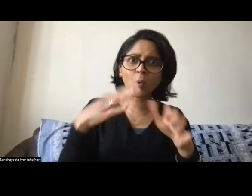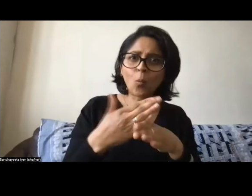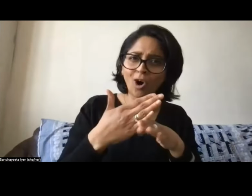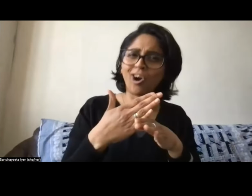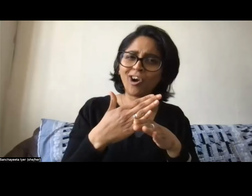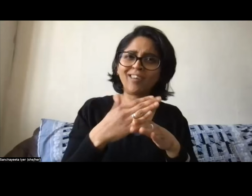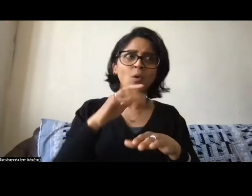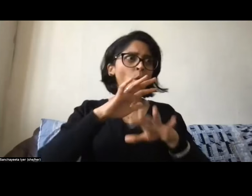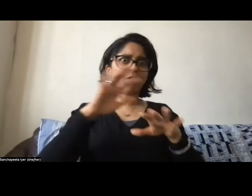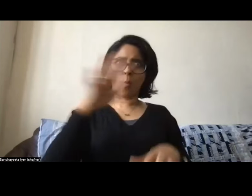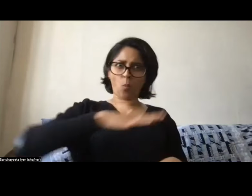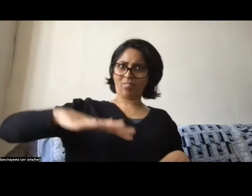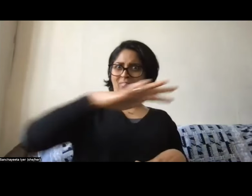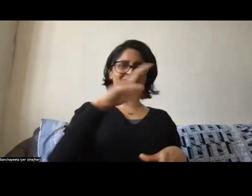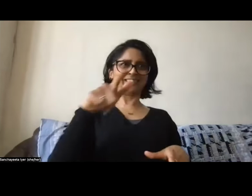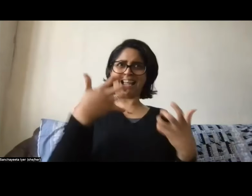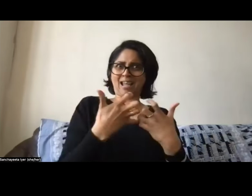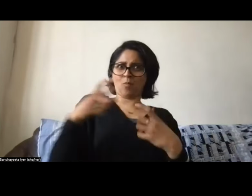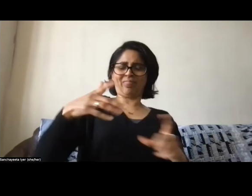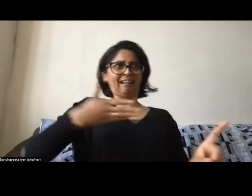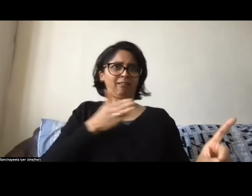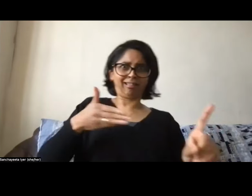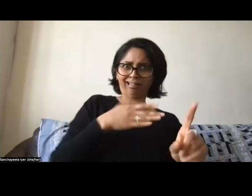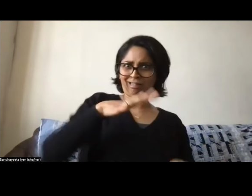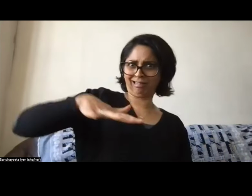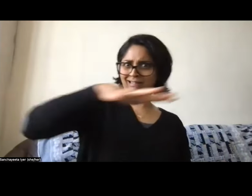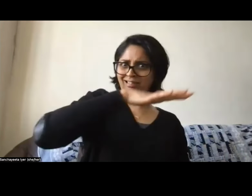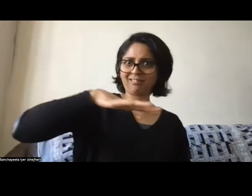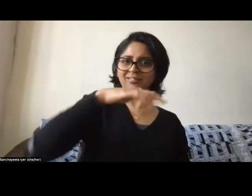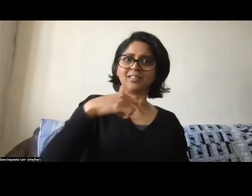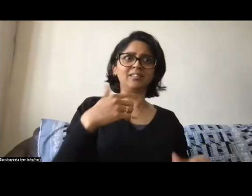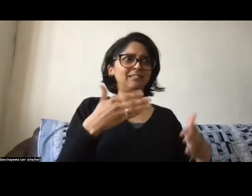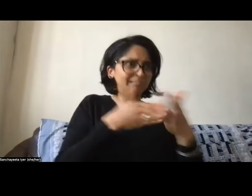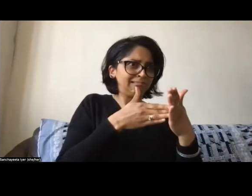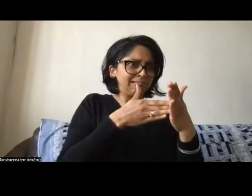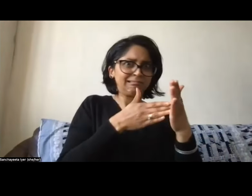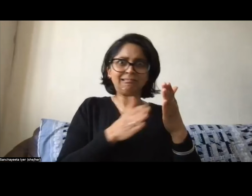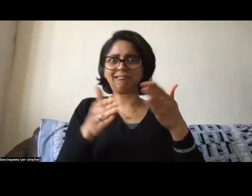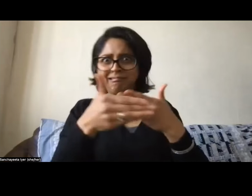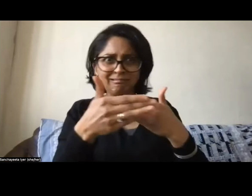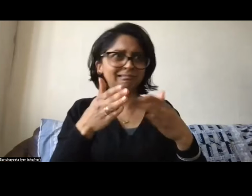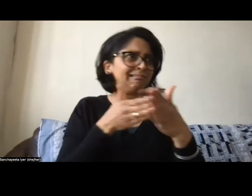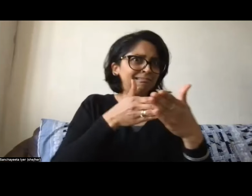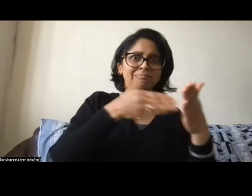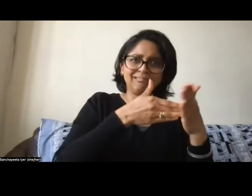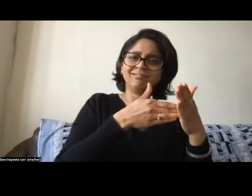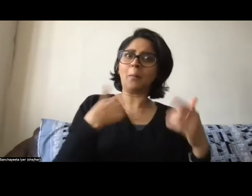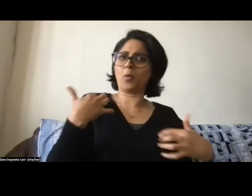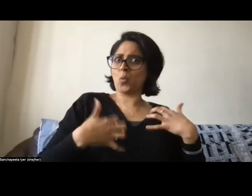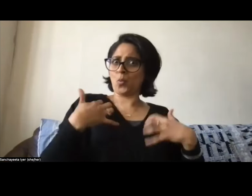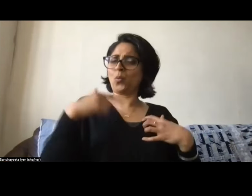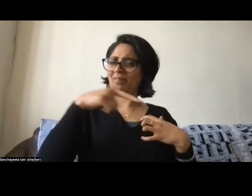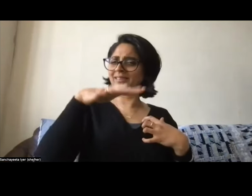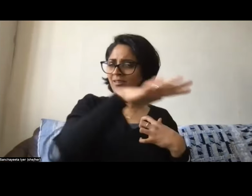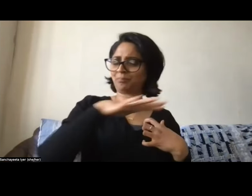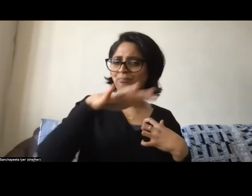they've navigated through those networks and systems and how they've managed that as they've gone through that process of migration,